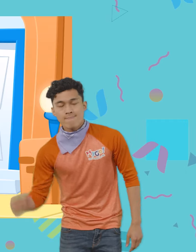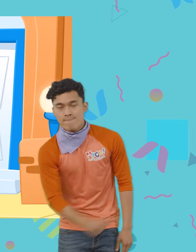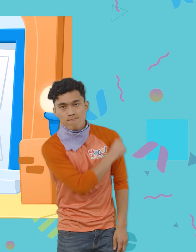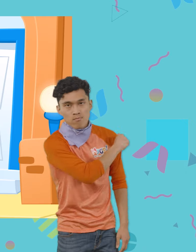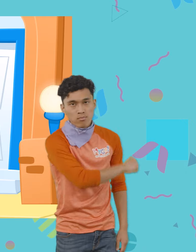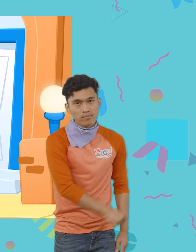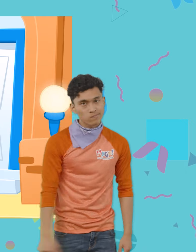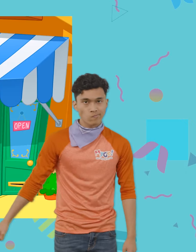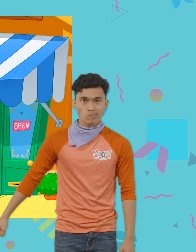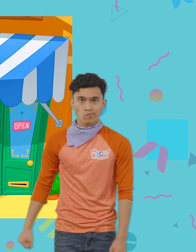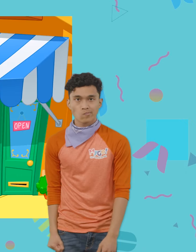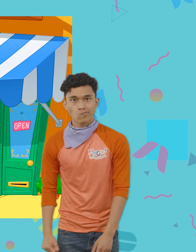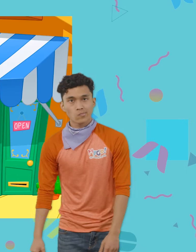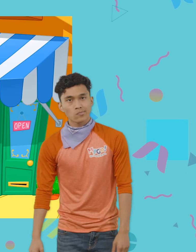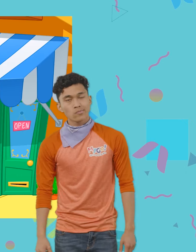Oh, man.